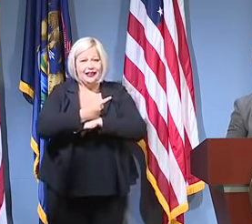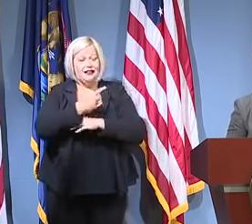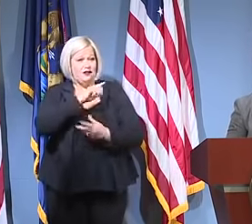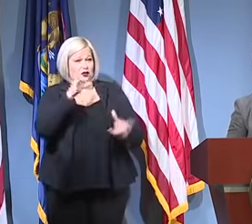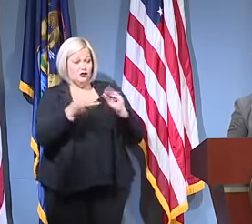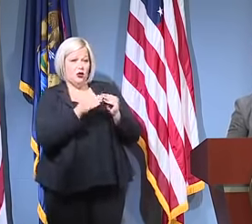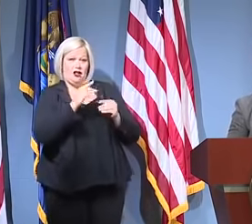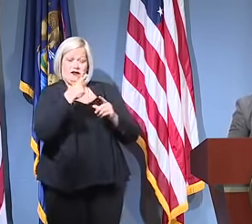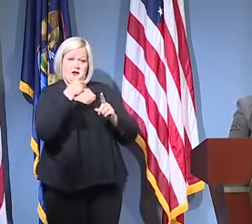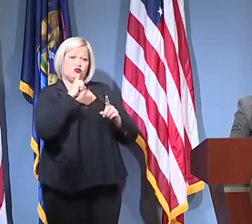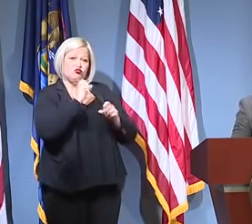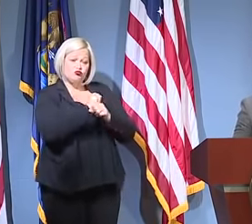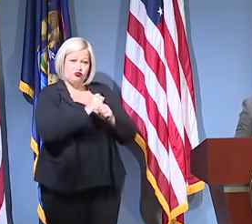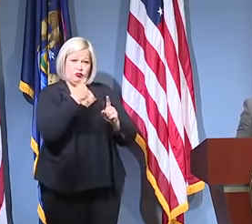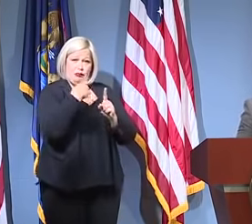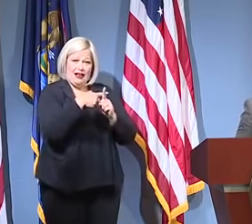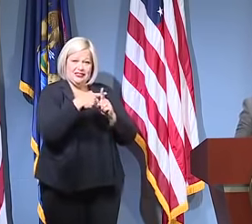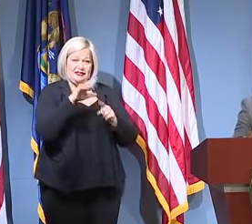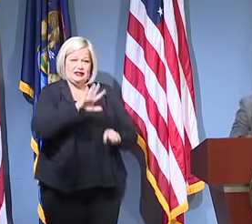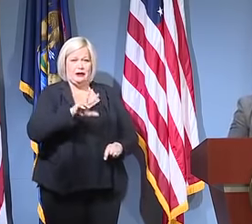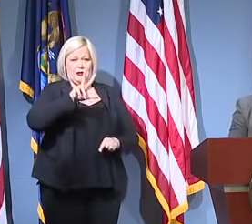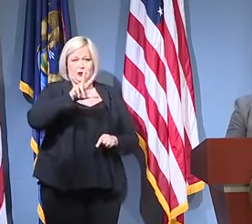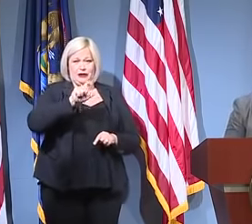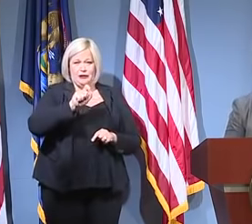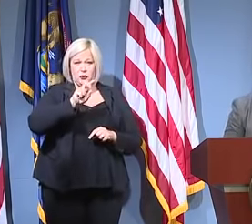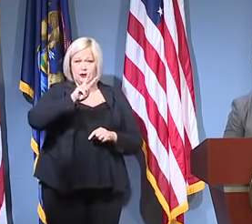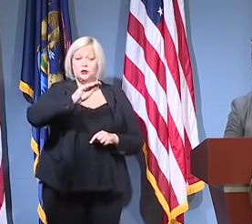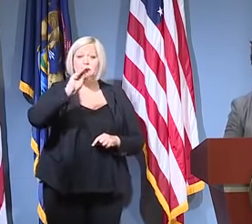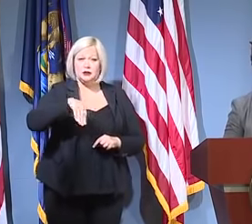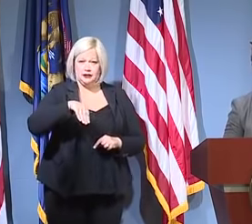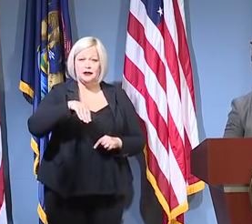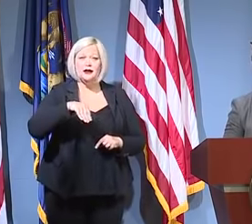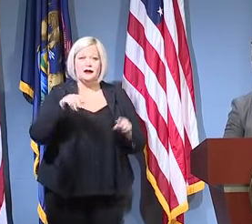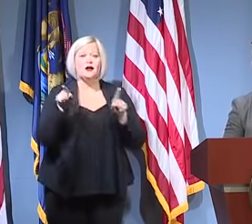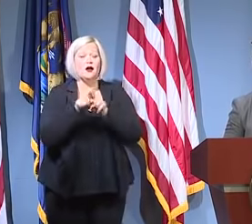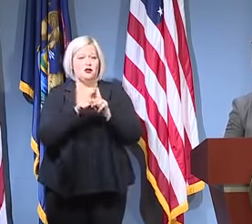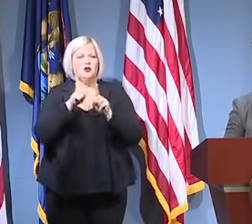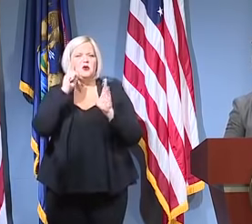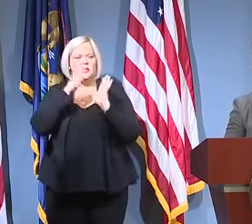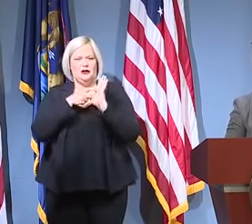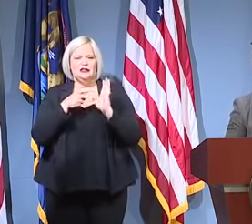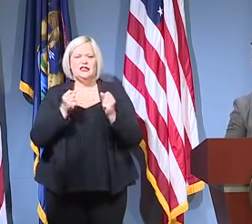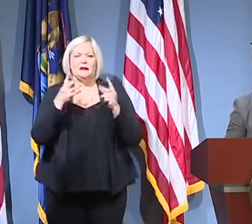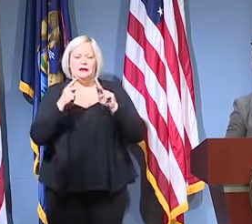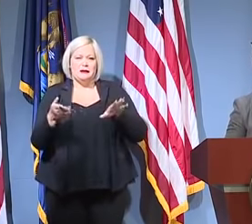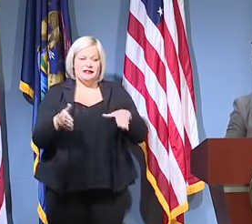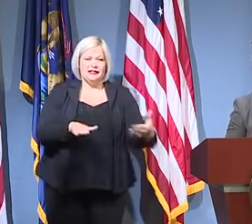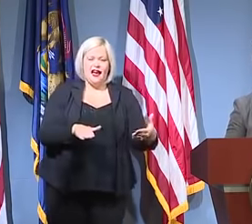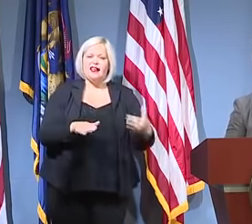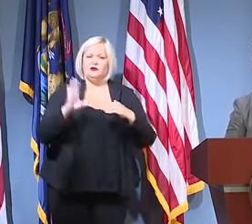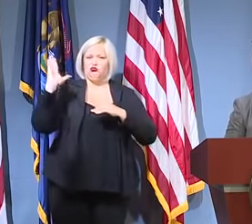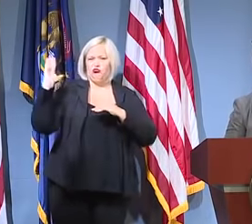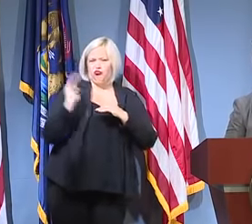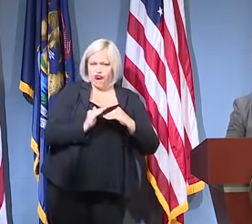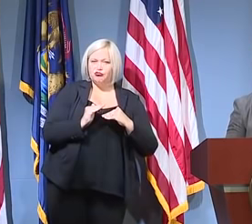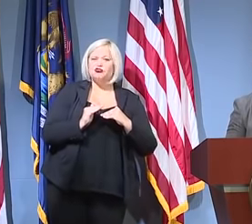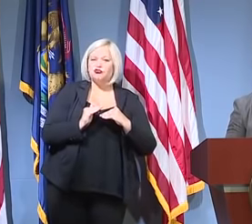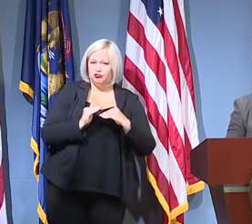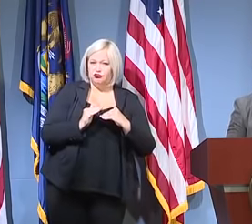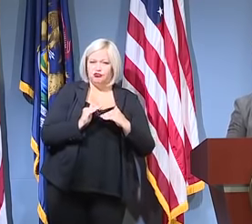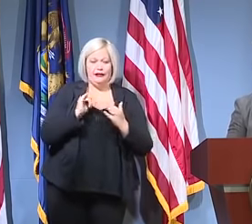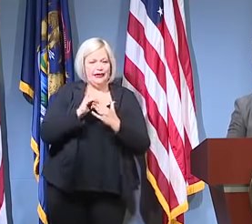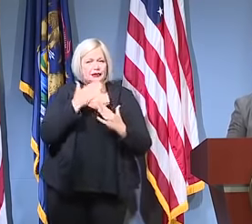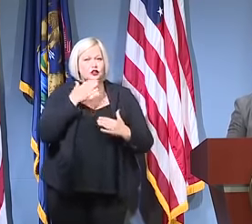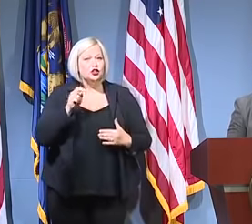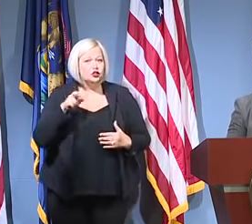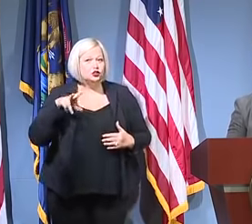is at about 3.2%. And we also continue to see a low level of deaths. These are all good signs, and we